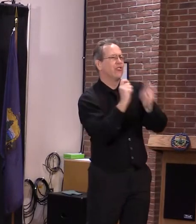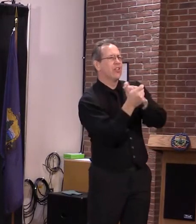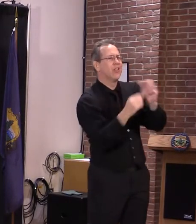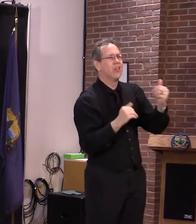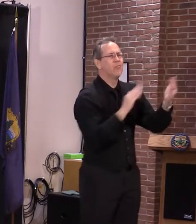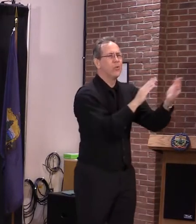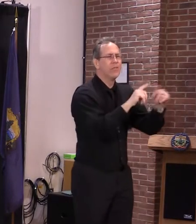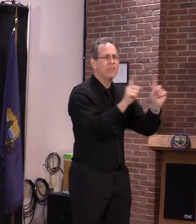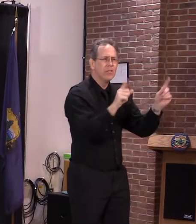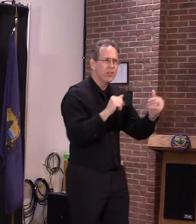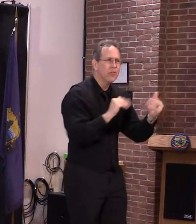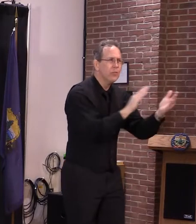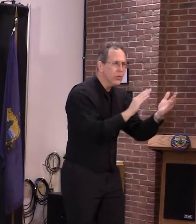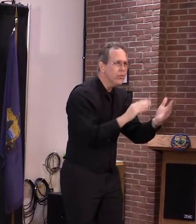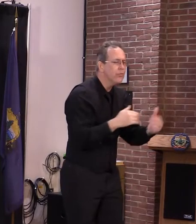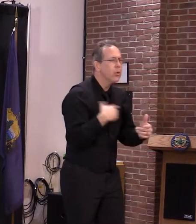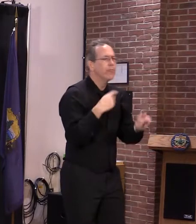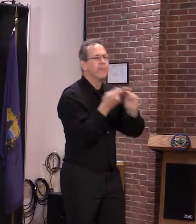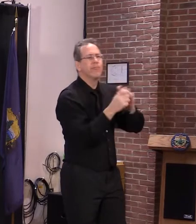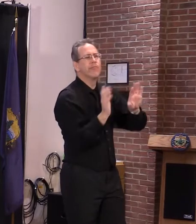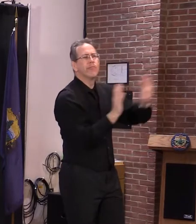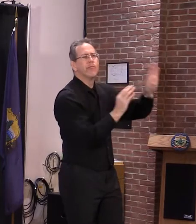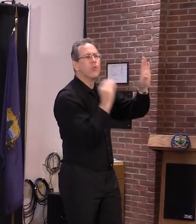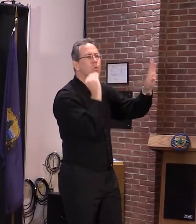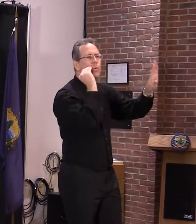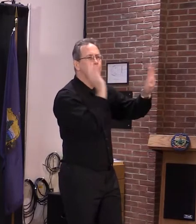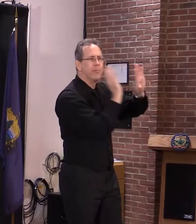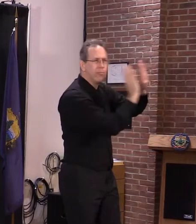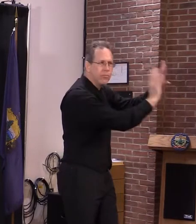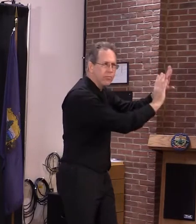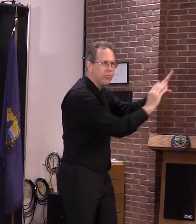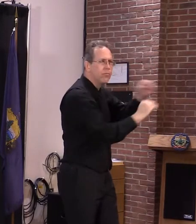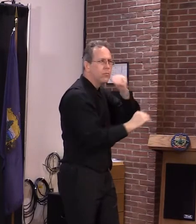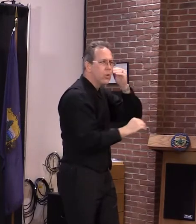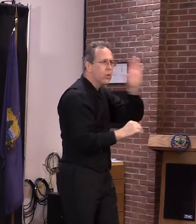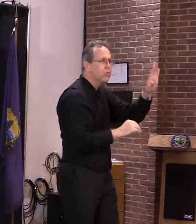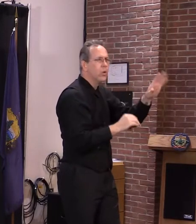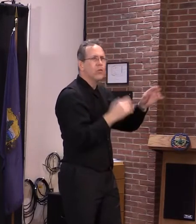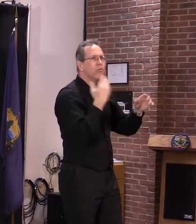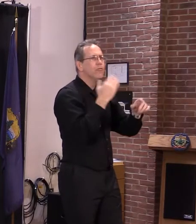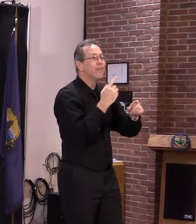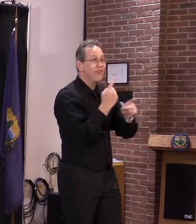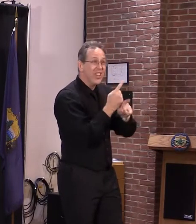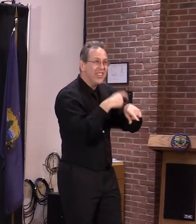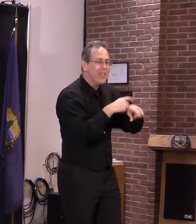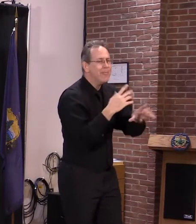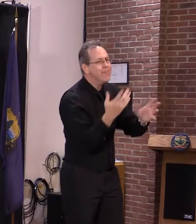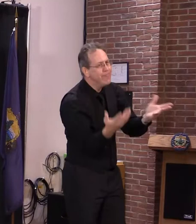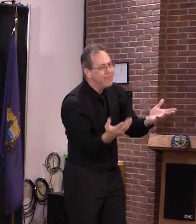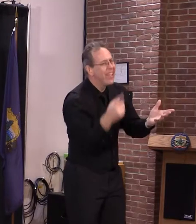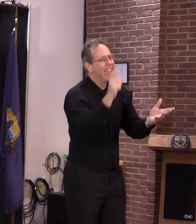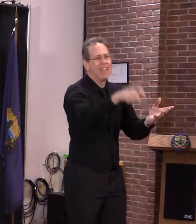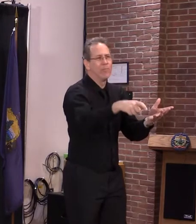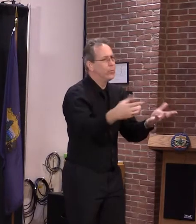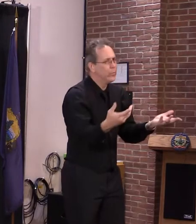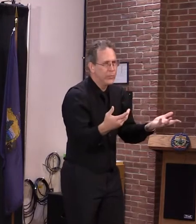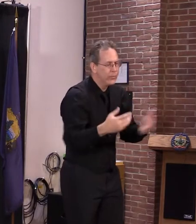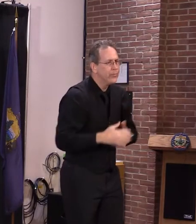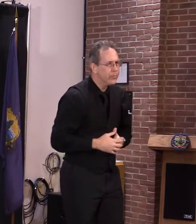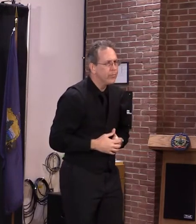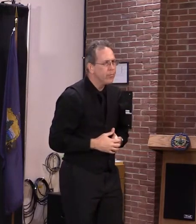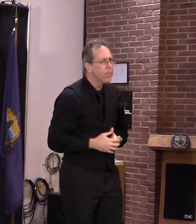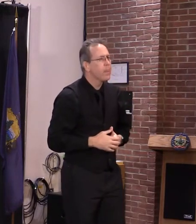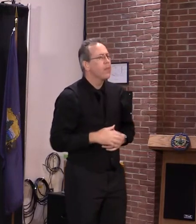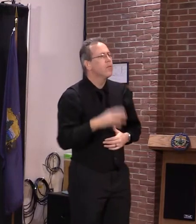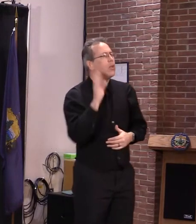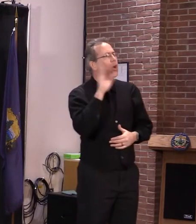shift because we had to, not because the timing was ideal, or for that matter, even good. In fact, this is one of the more challenging moments